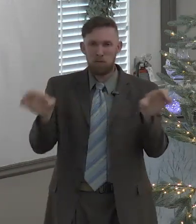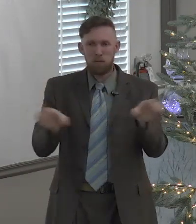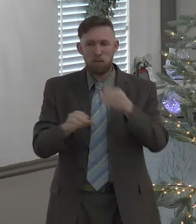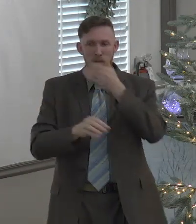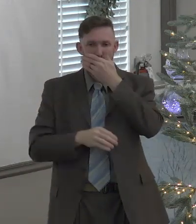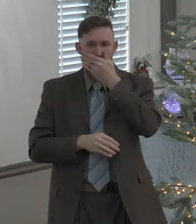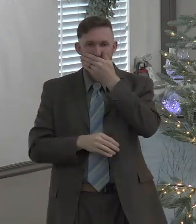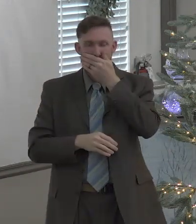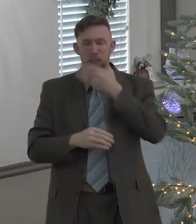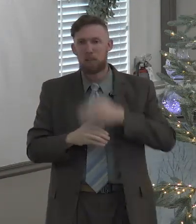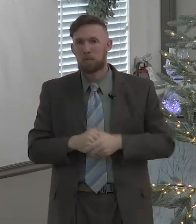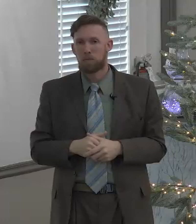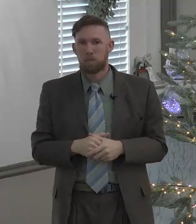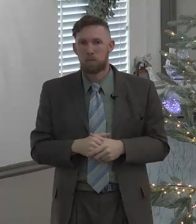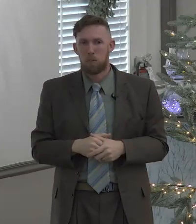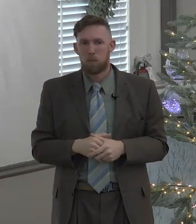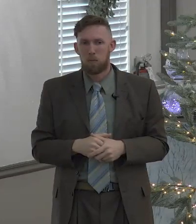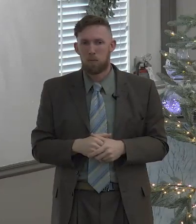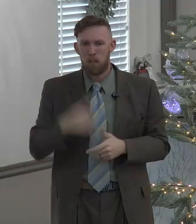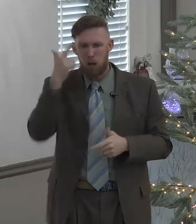in everything that He's doing.